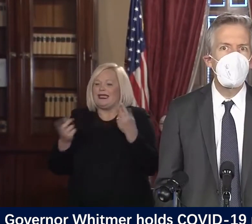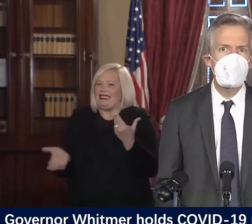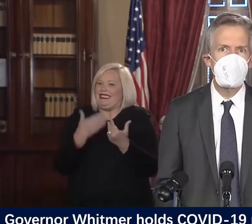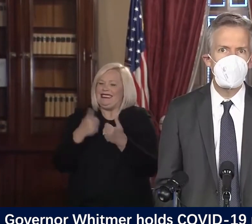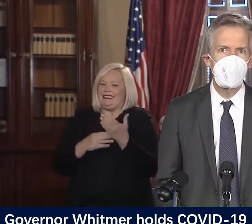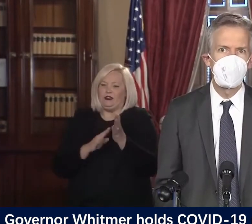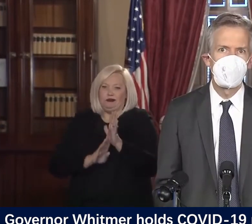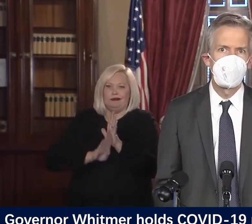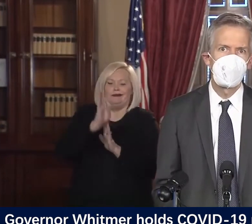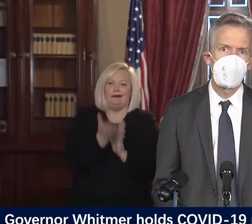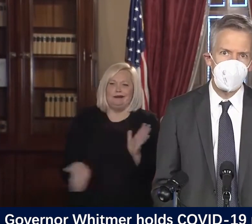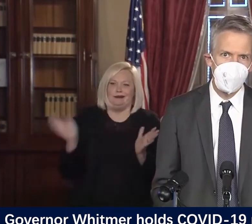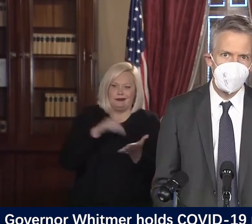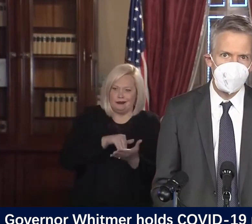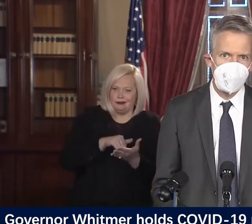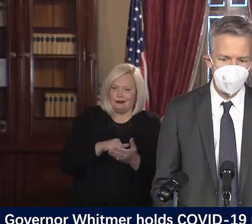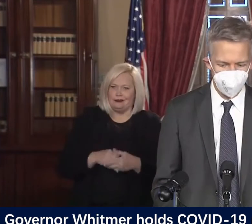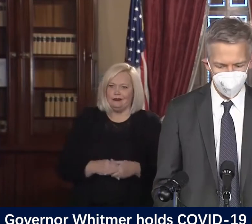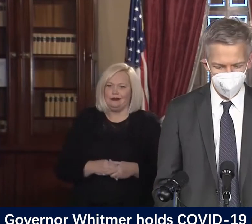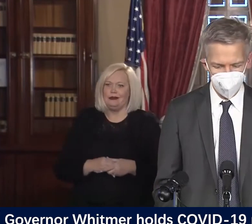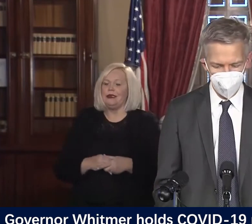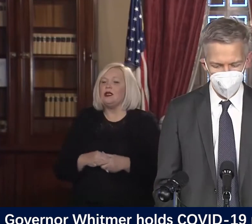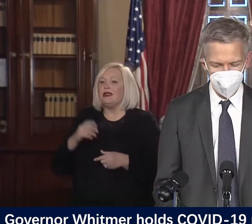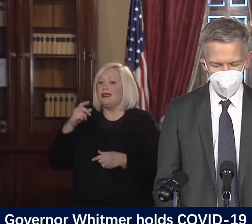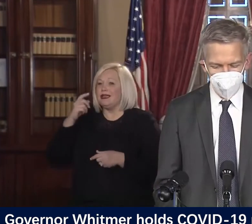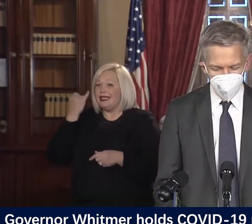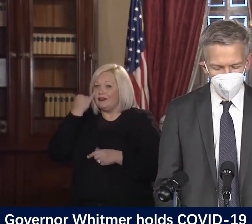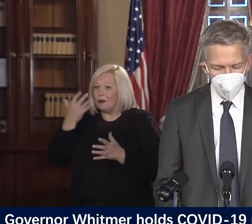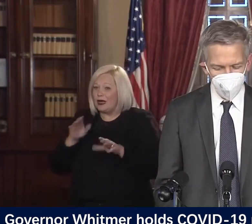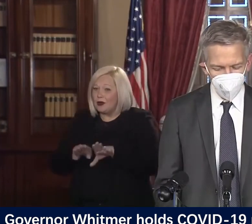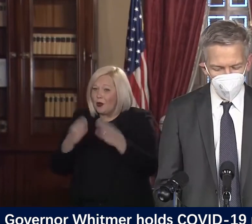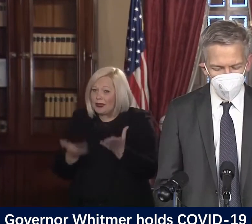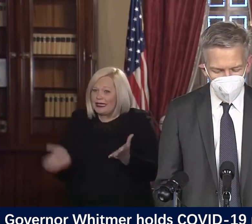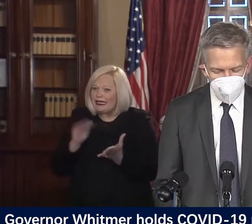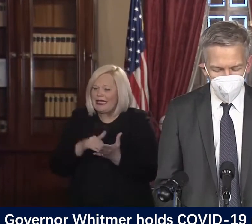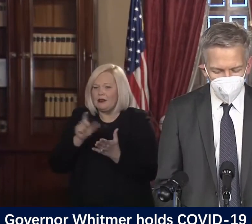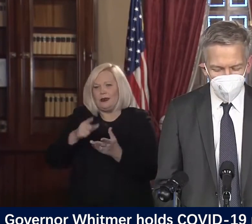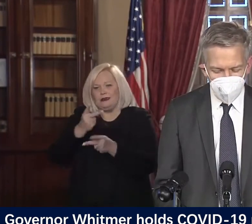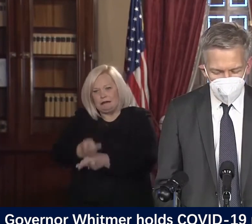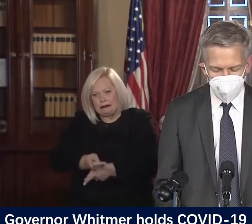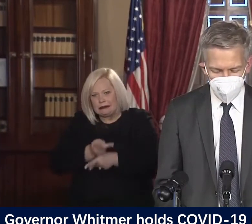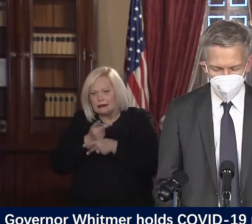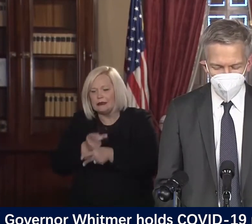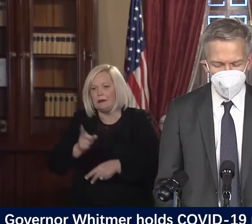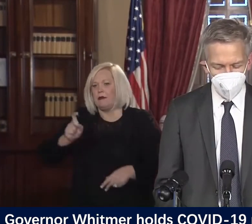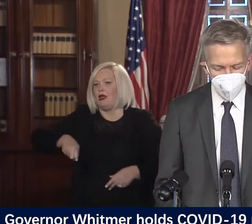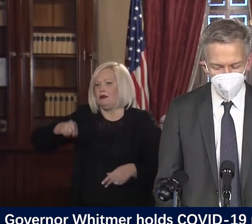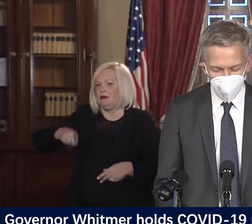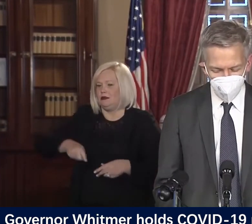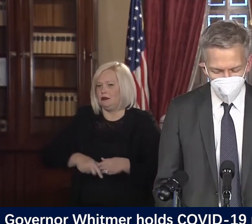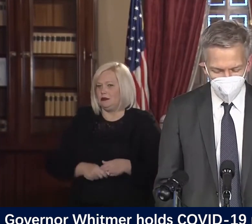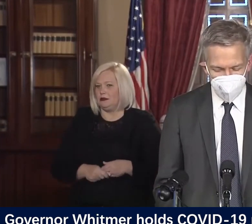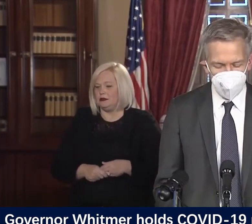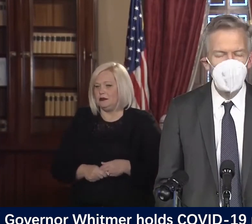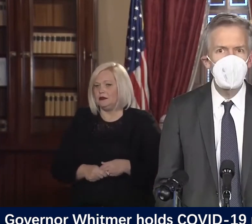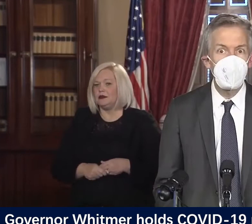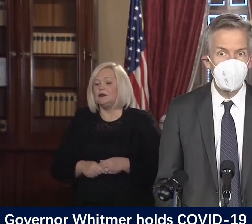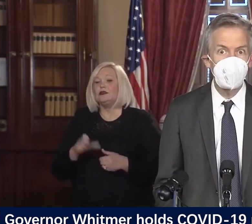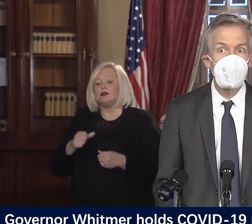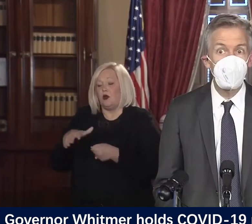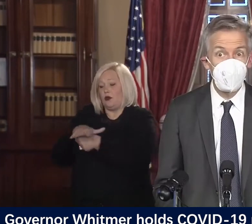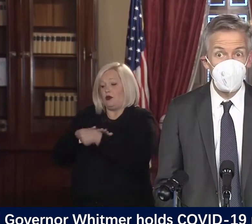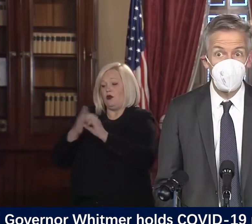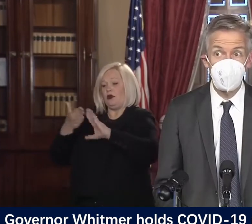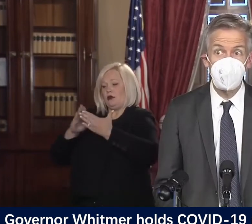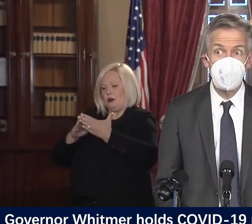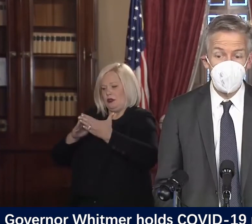reopen cautiously, not recklessly. So the first thing we look next to do is to give local communities the